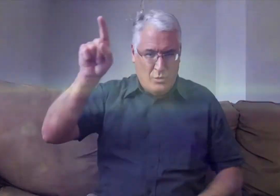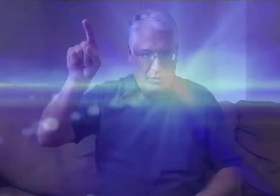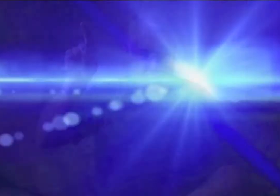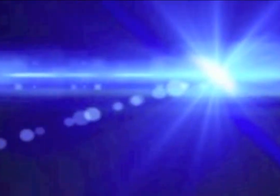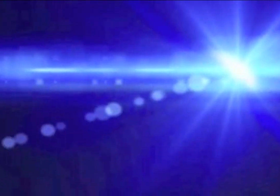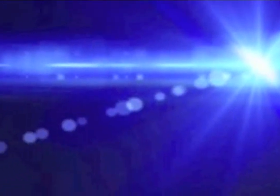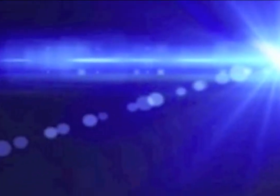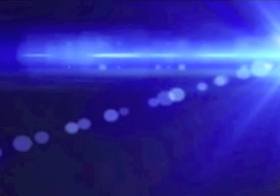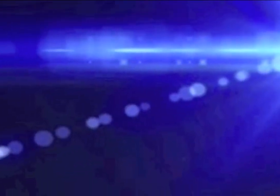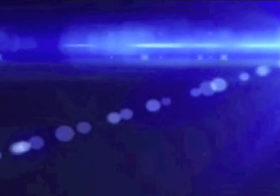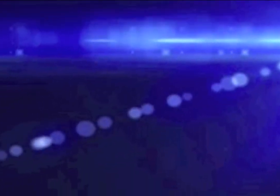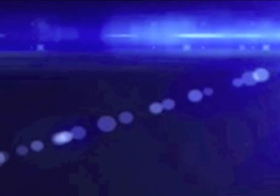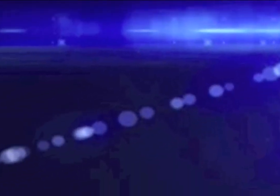stars.